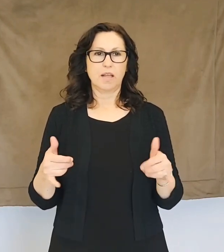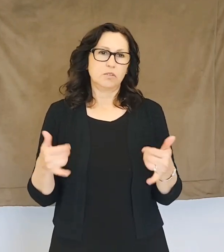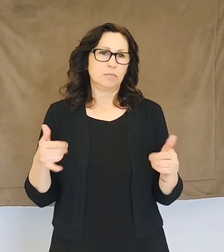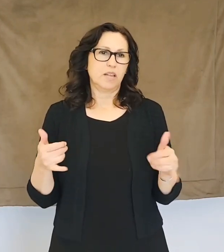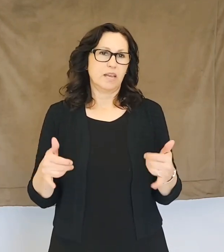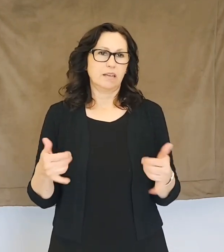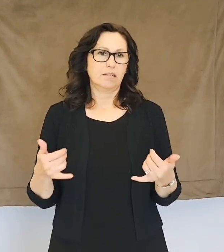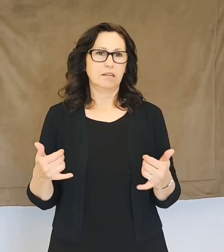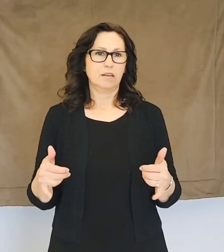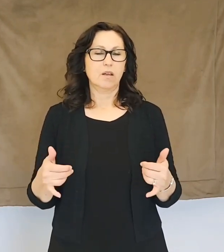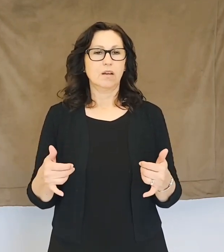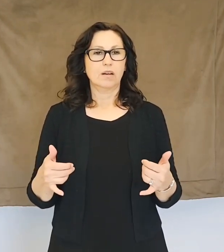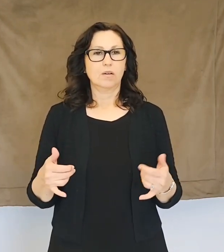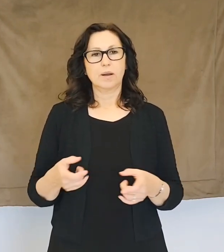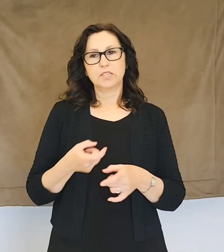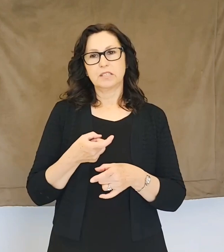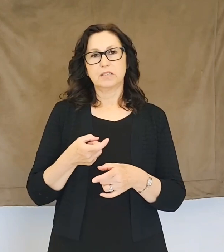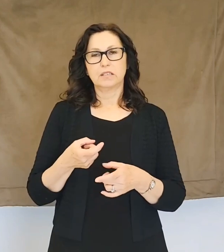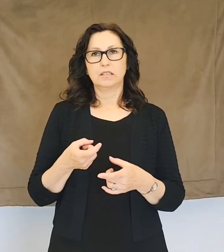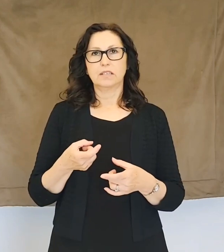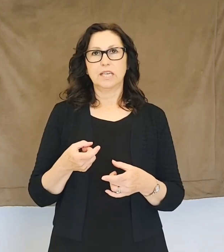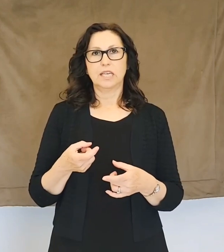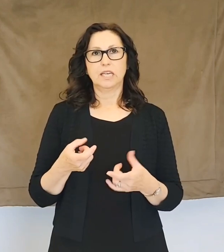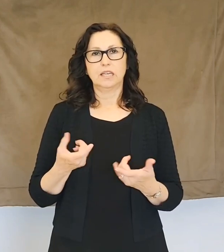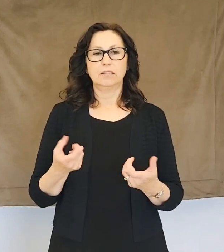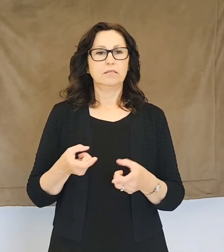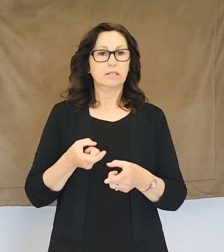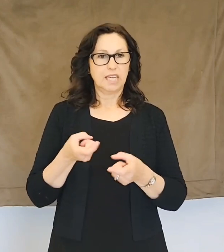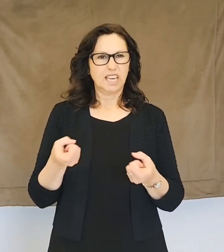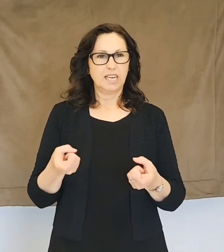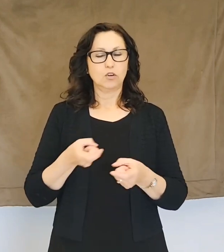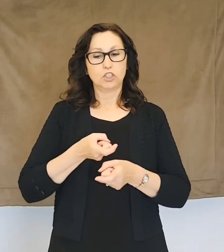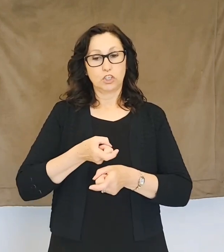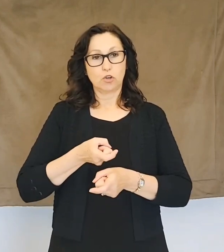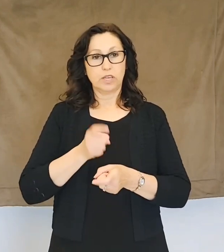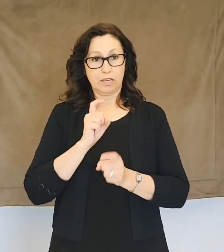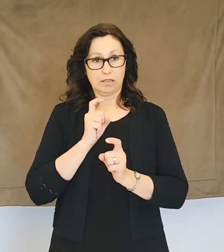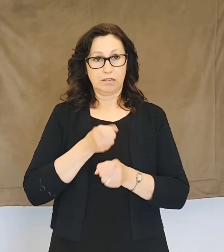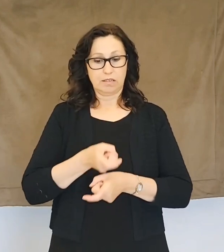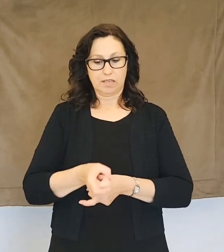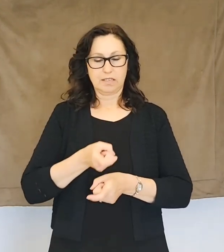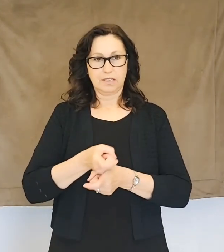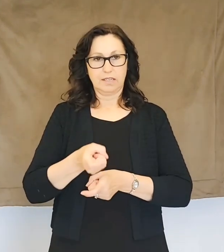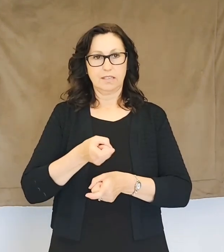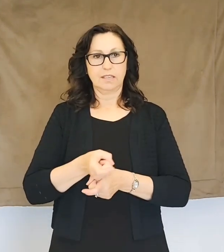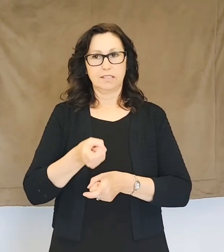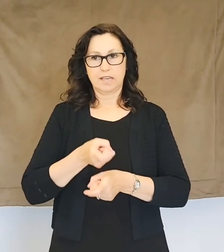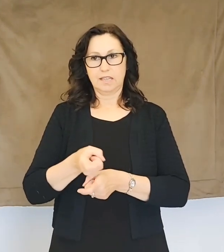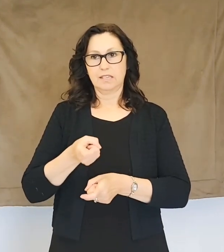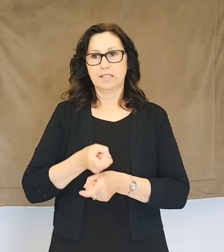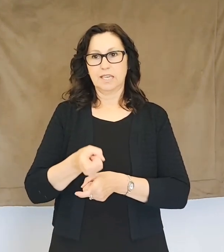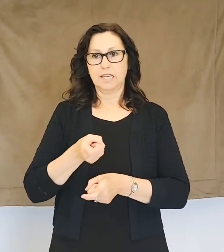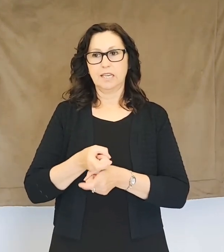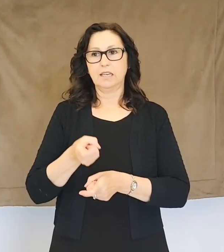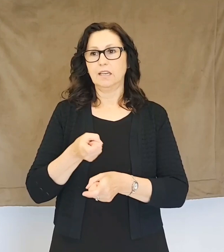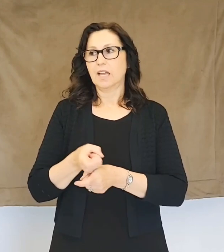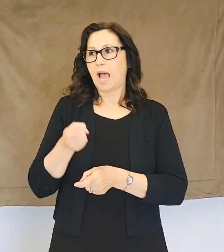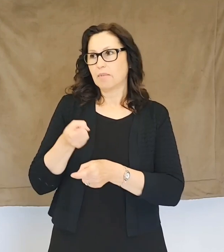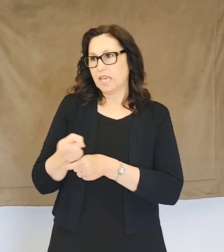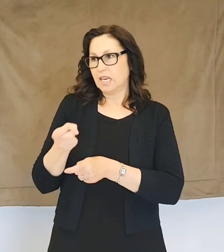I'm just playing. Yeah. Or I'm just kidding or joking. Is like this. Kidding. I'm kidding